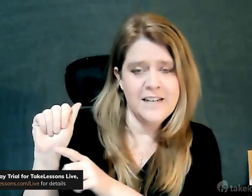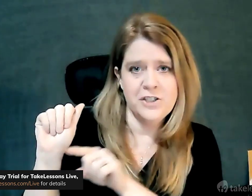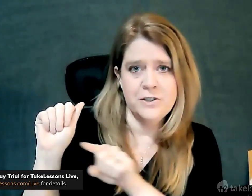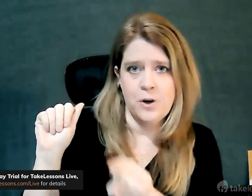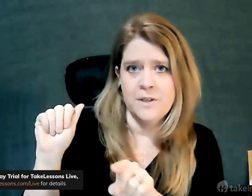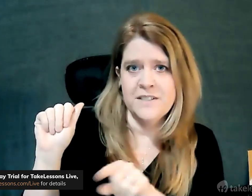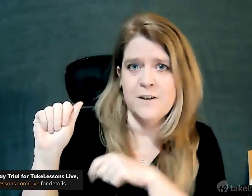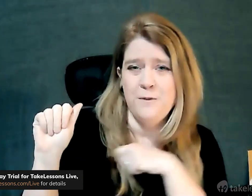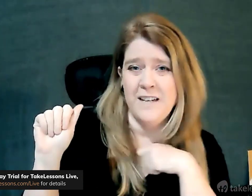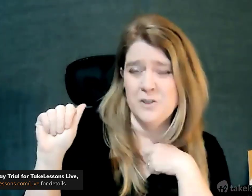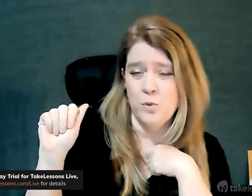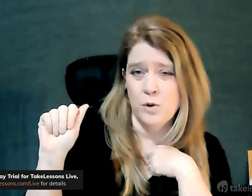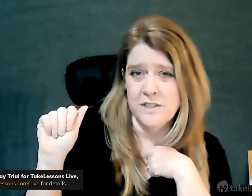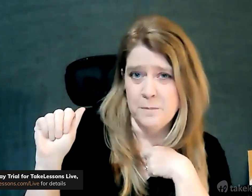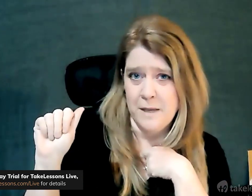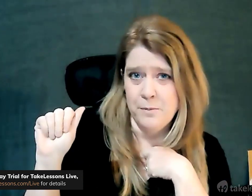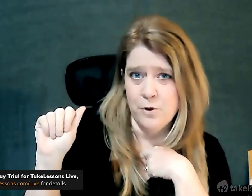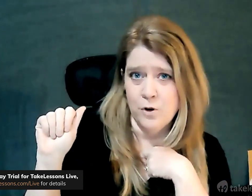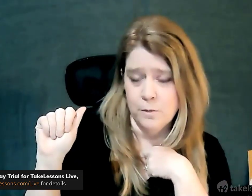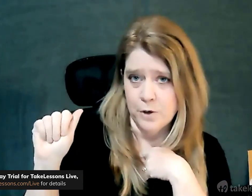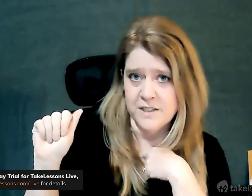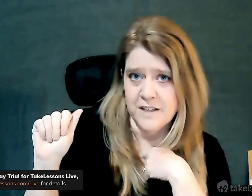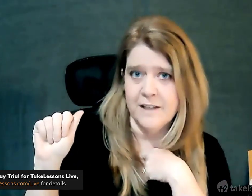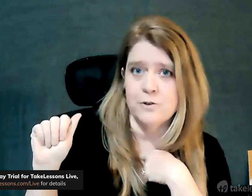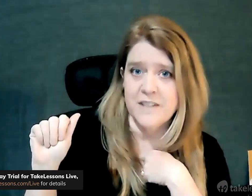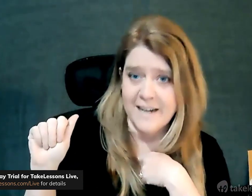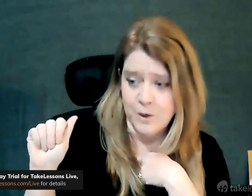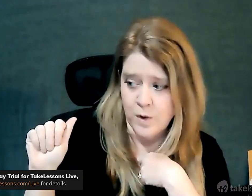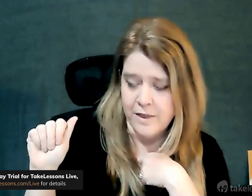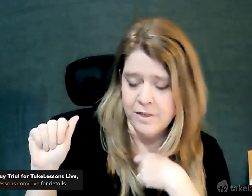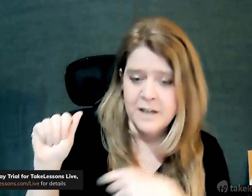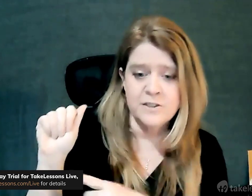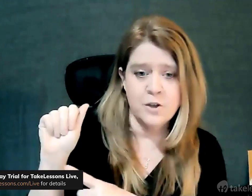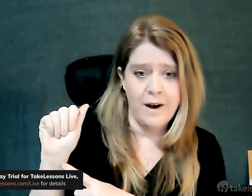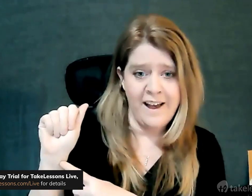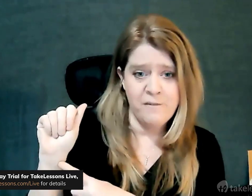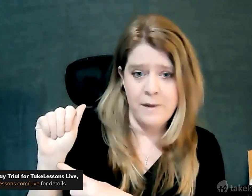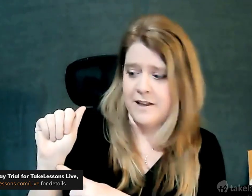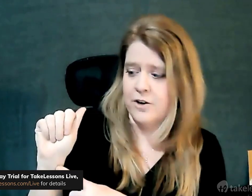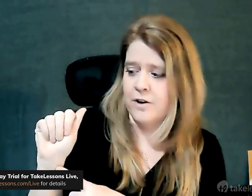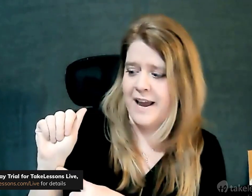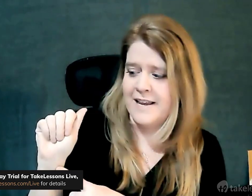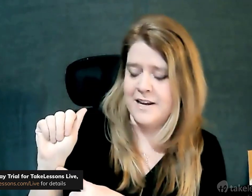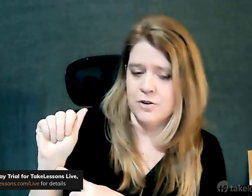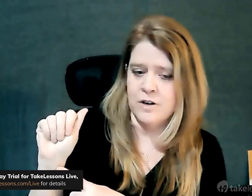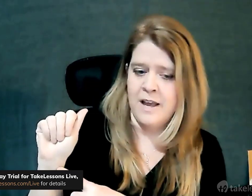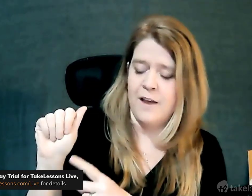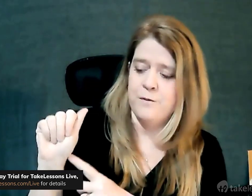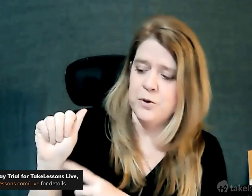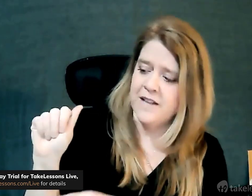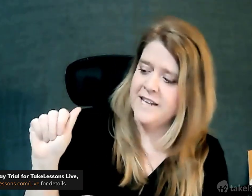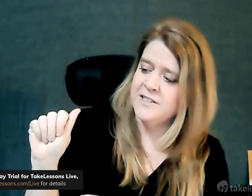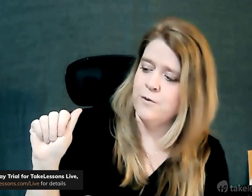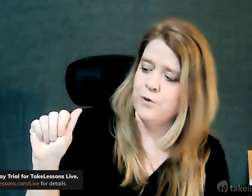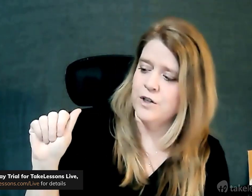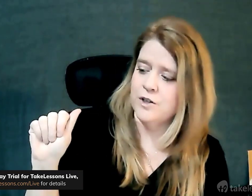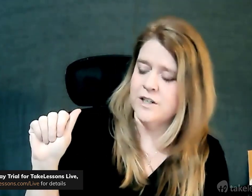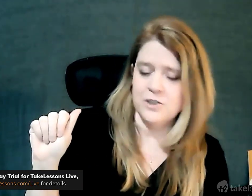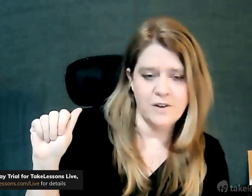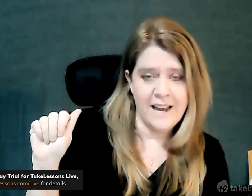is always going to face towards the people or person that you're signing with. So I have my letter A here. If you glance over and look at your hand,